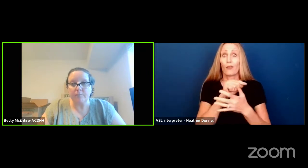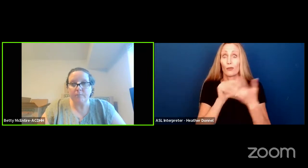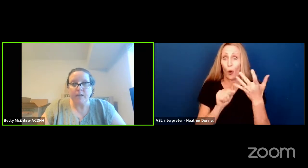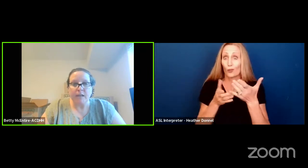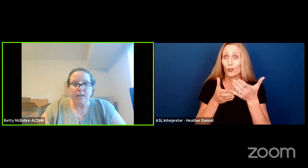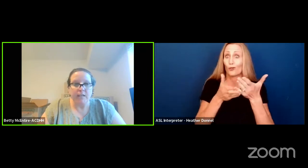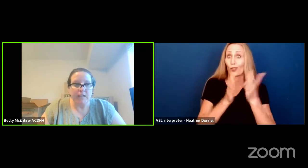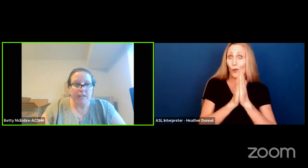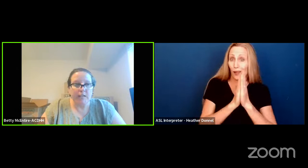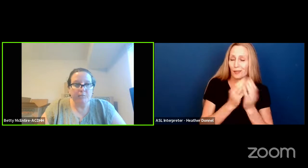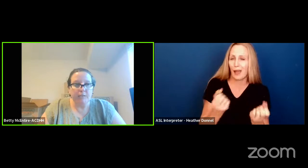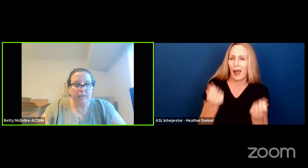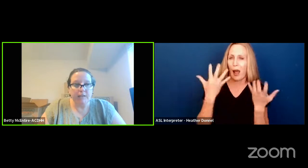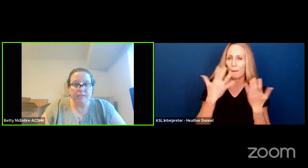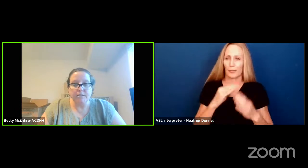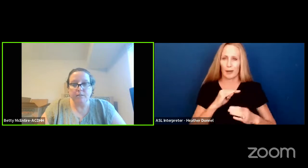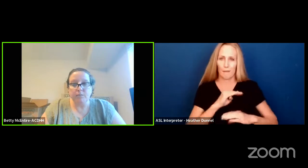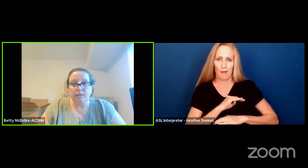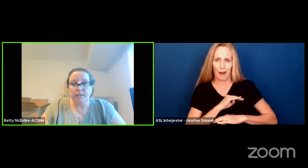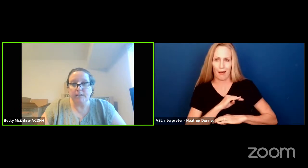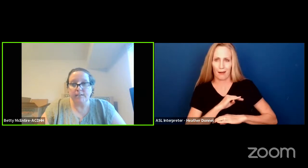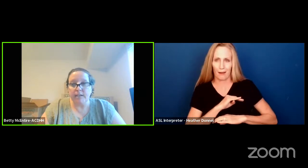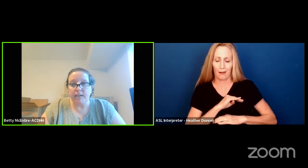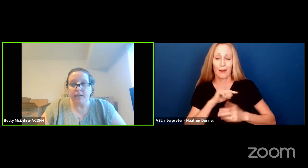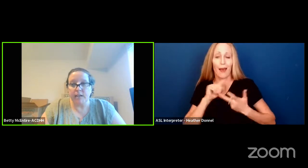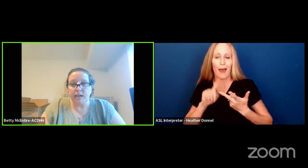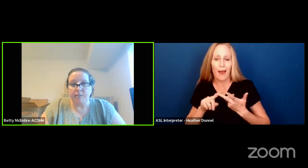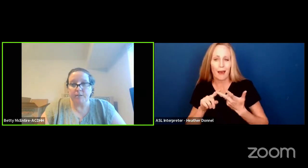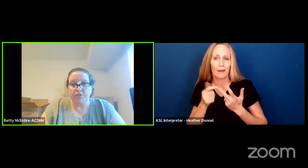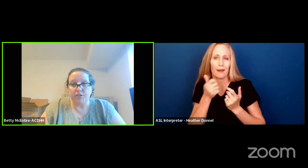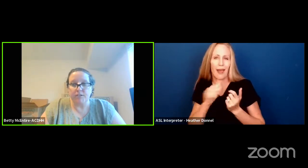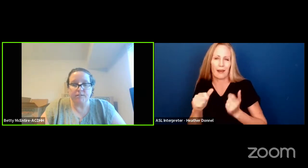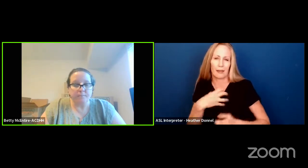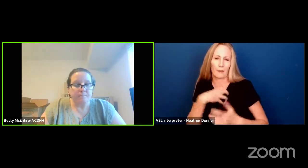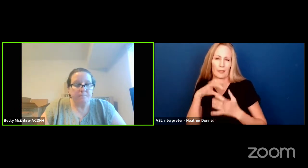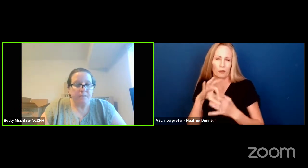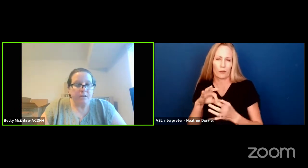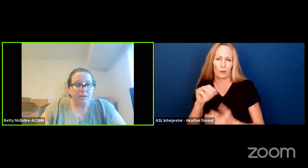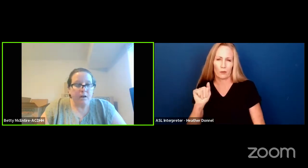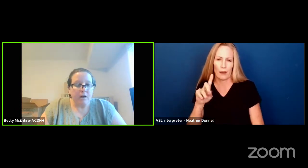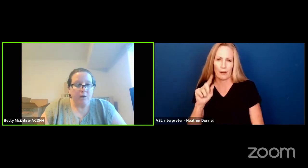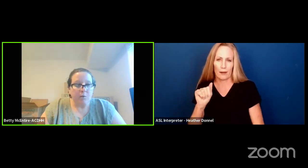fulfilled, and any complaints related to ADA accommodations.